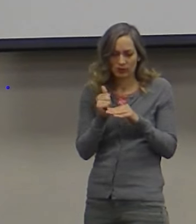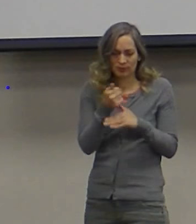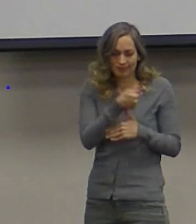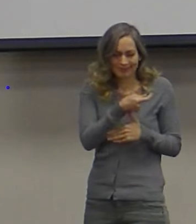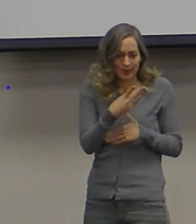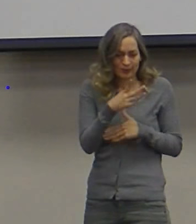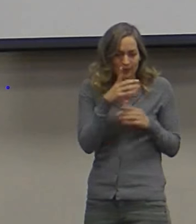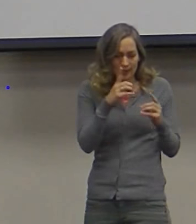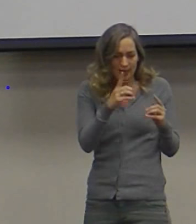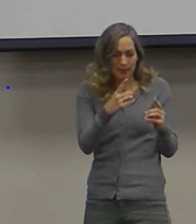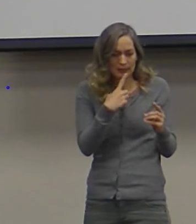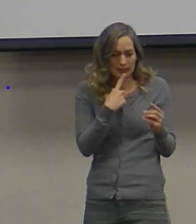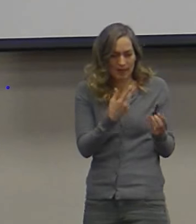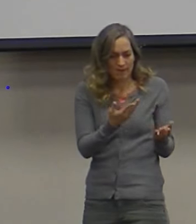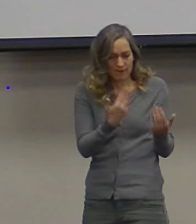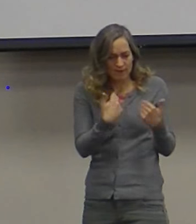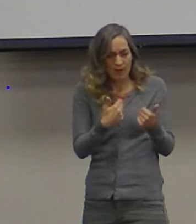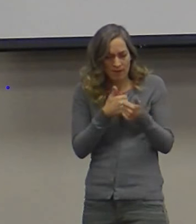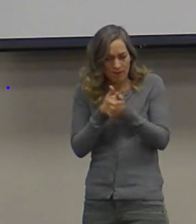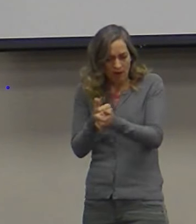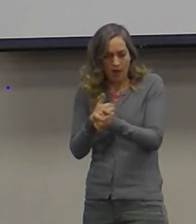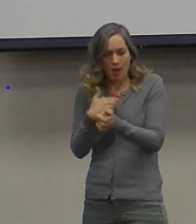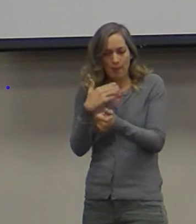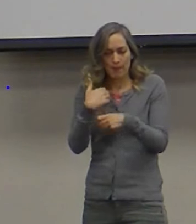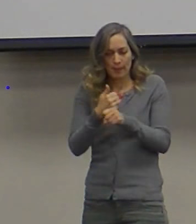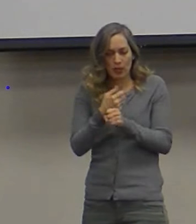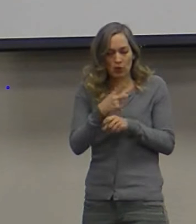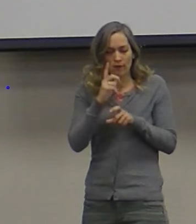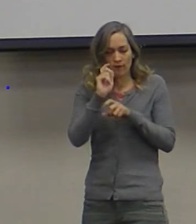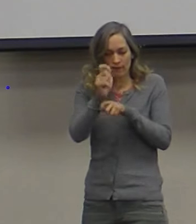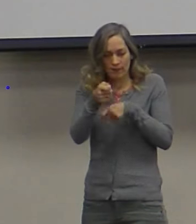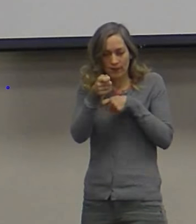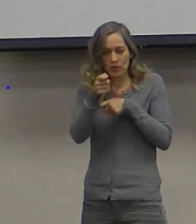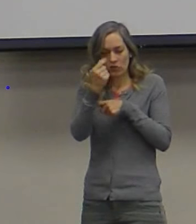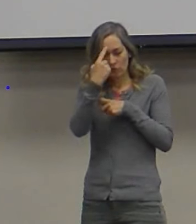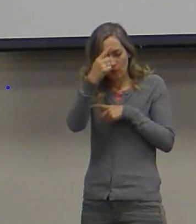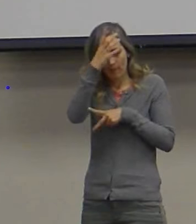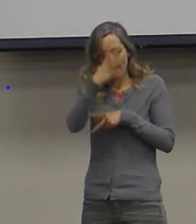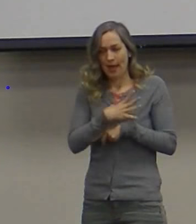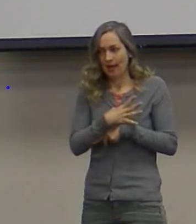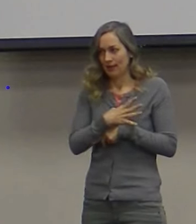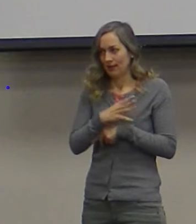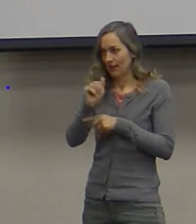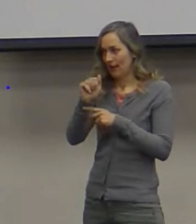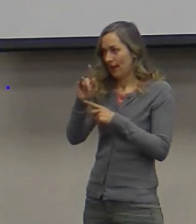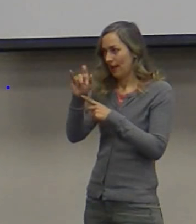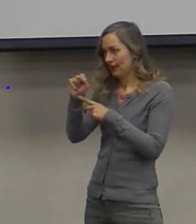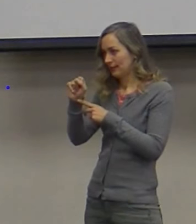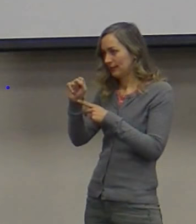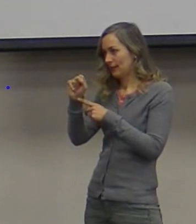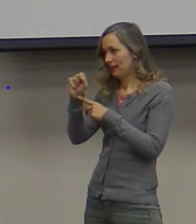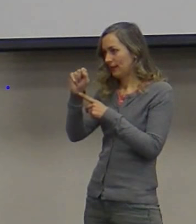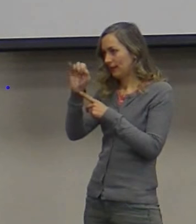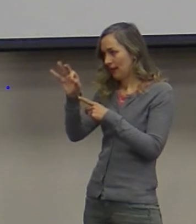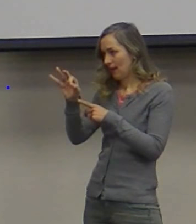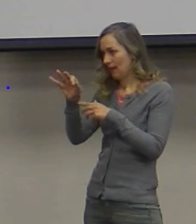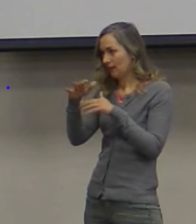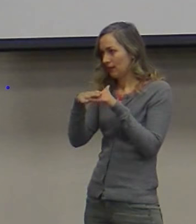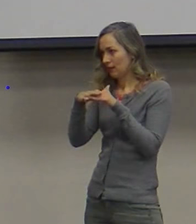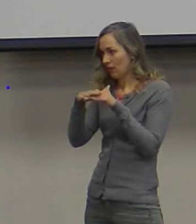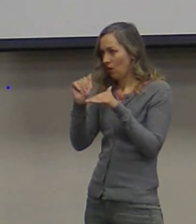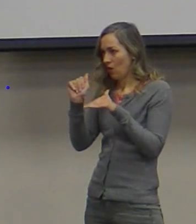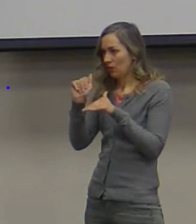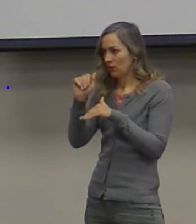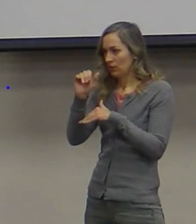make you fishers of men." And in Acts chapter 9, he calls Saul of Tarsus while he's on his way to Damascus with letters in